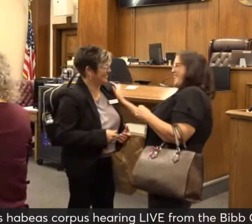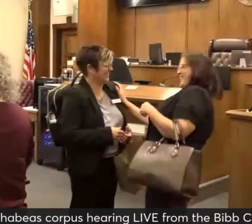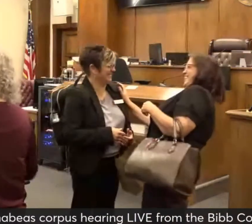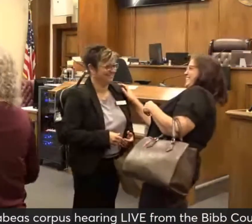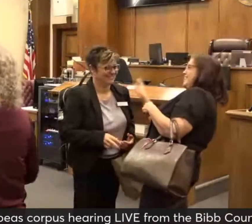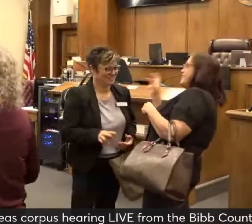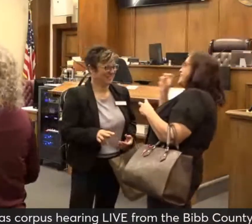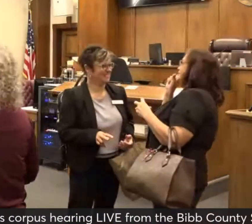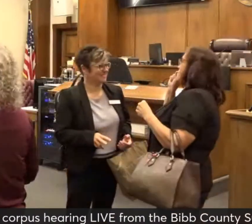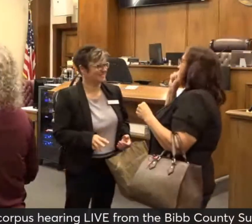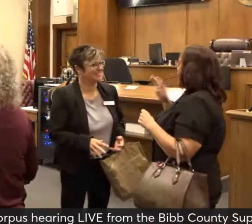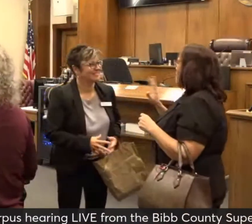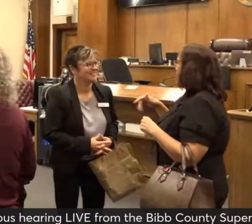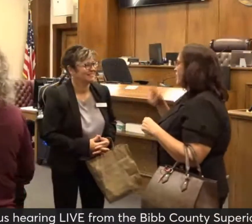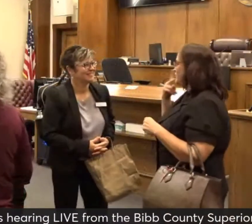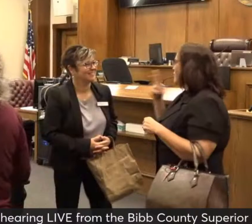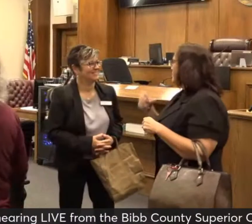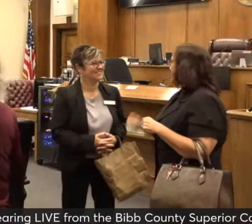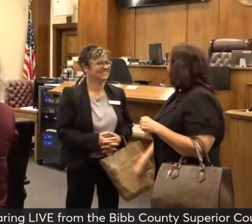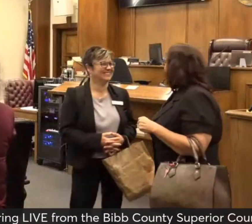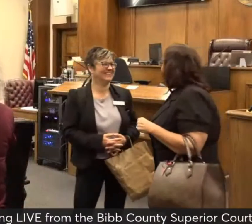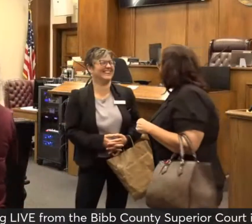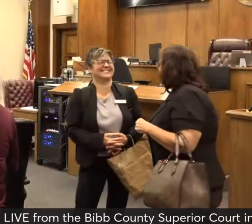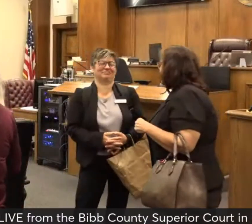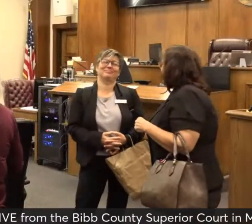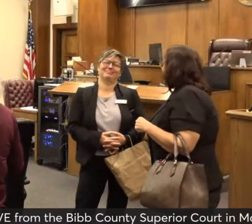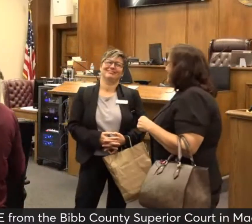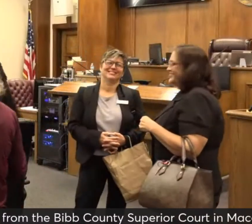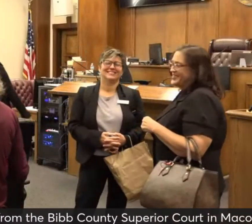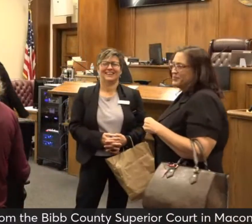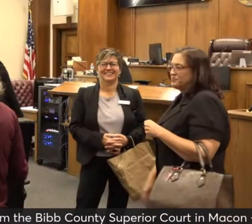I know. Oh, thank you so